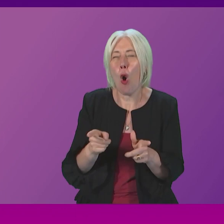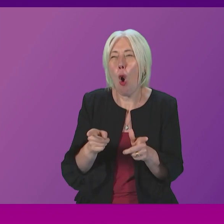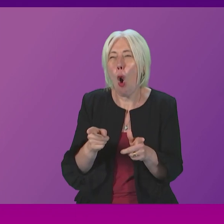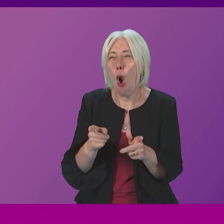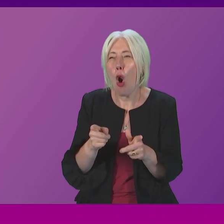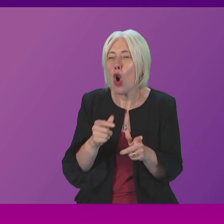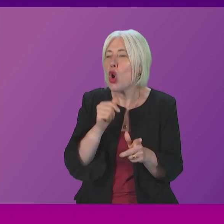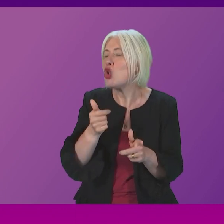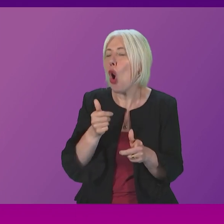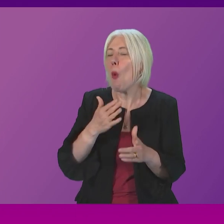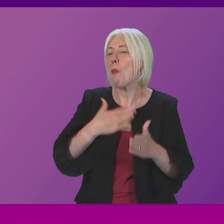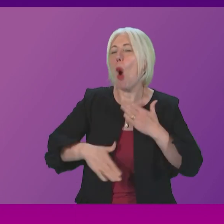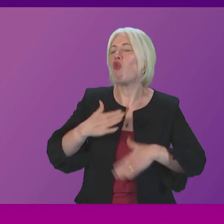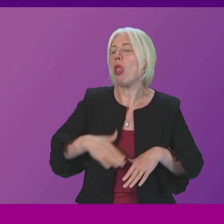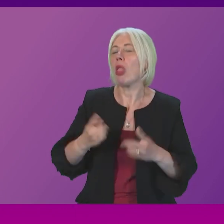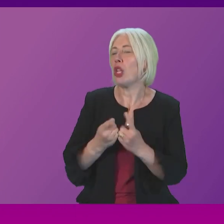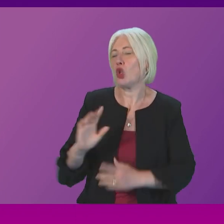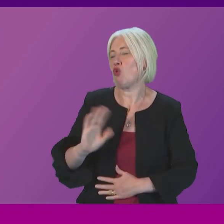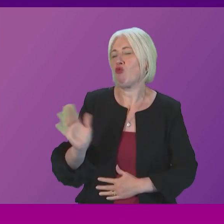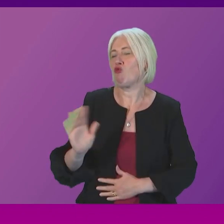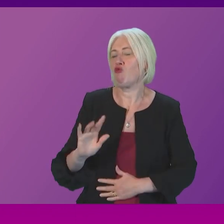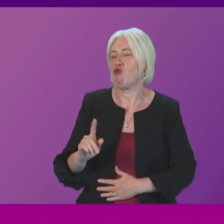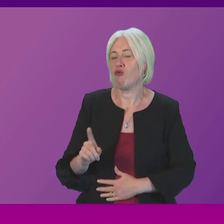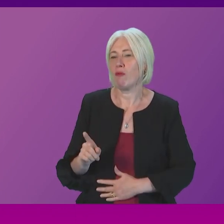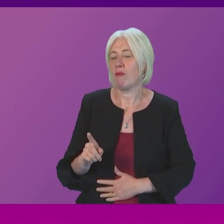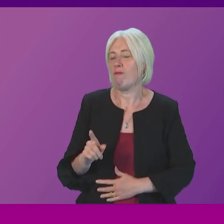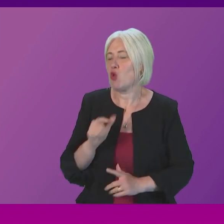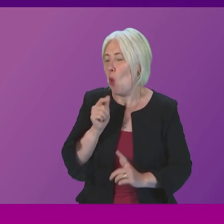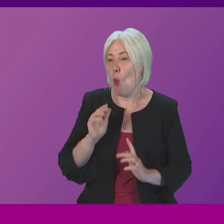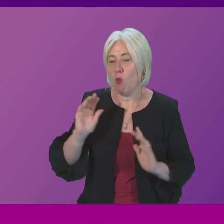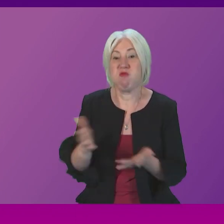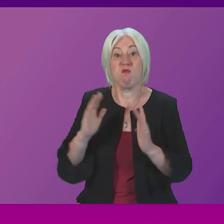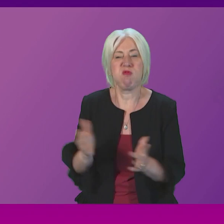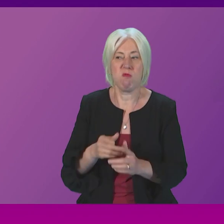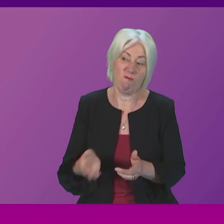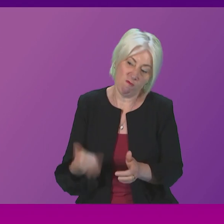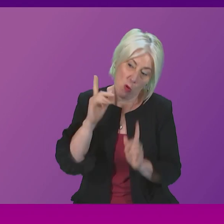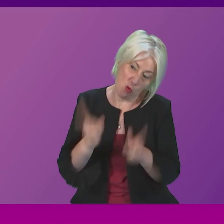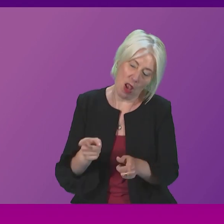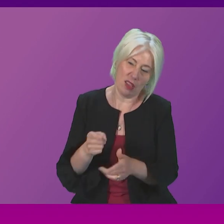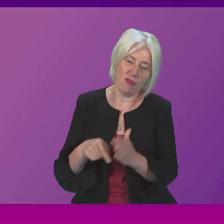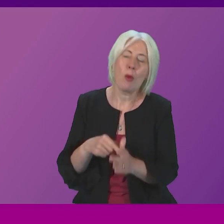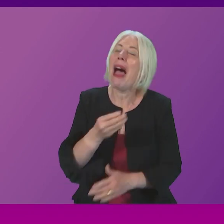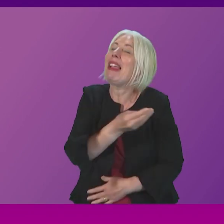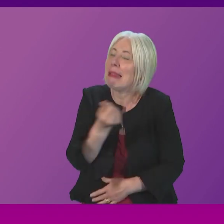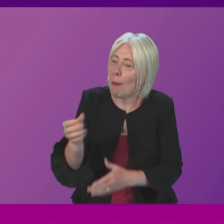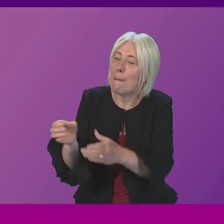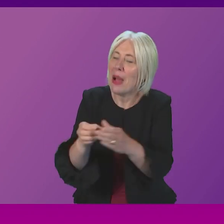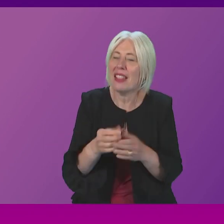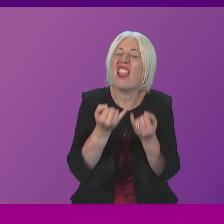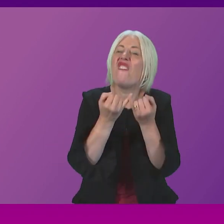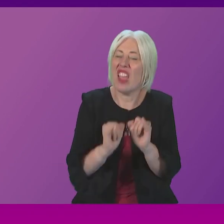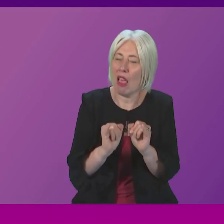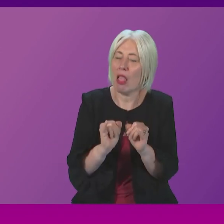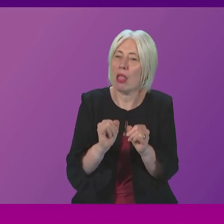for not moral issues. And I think that certain parties failed their own